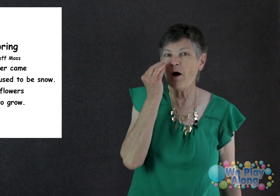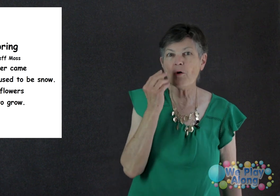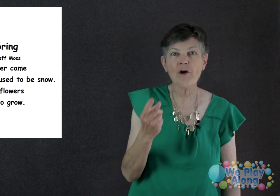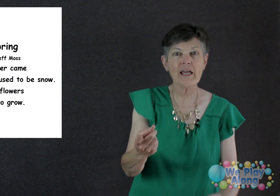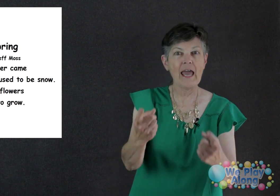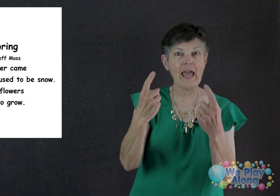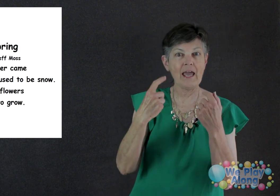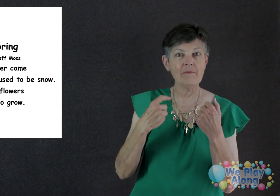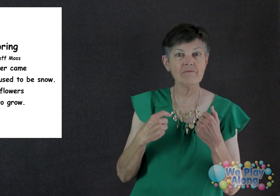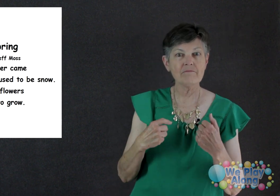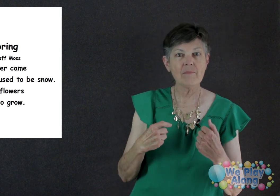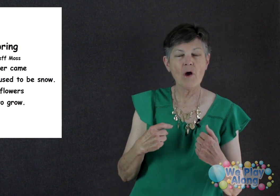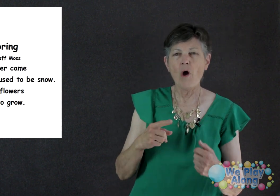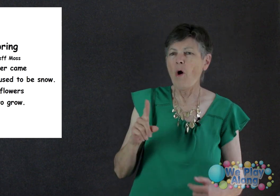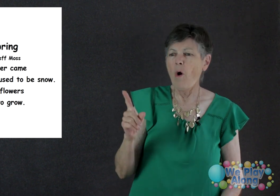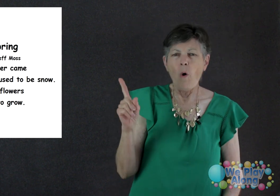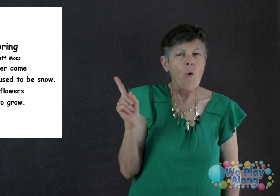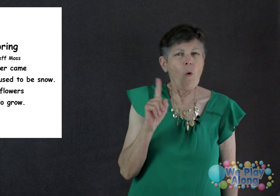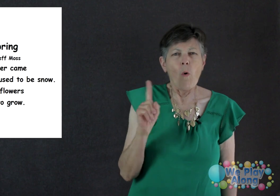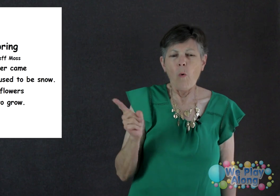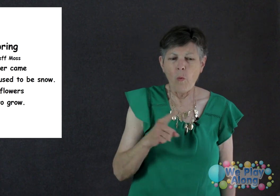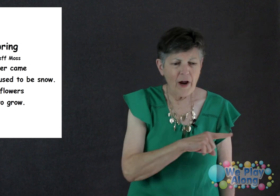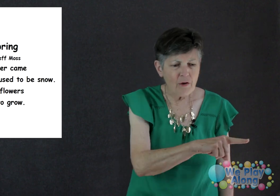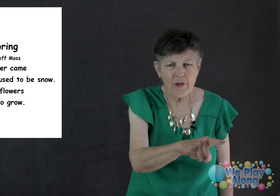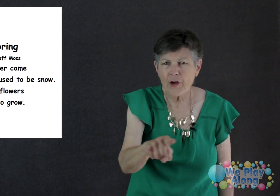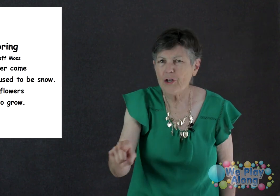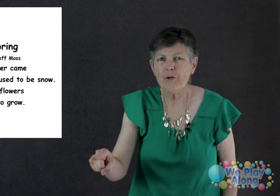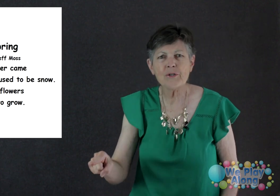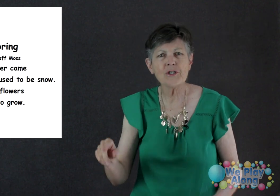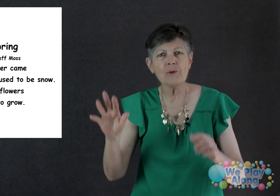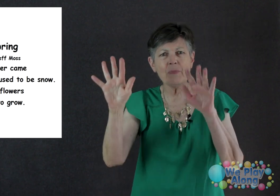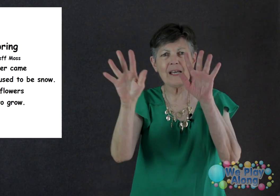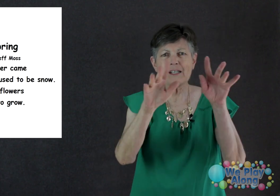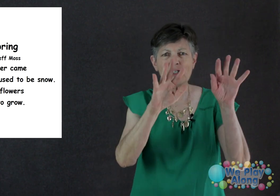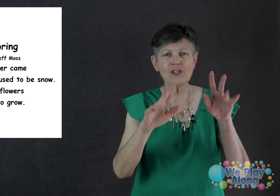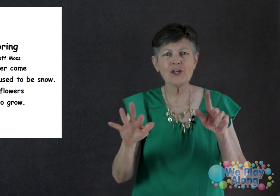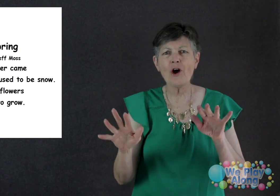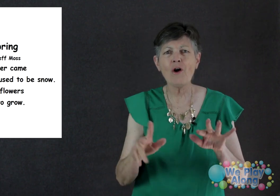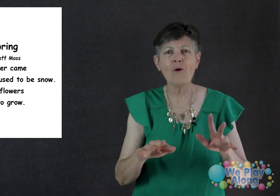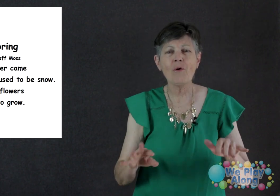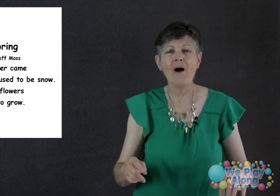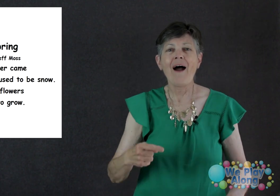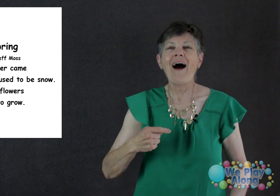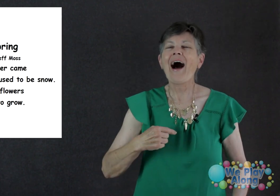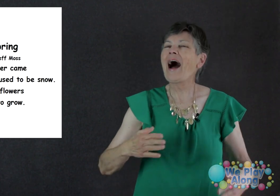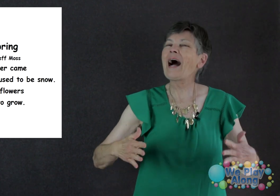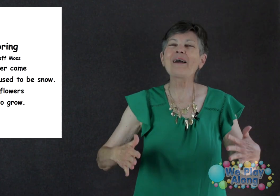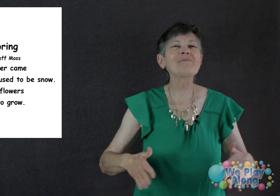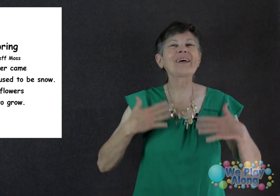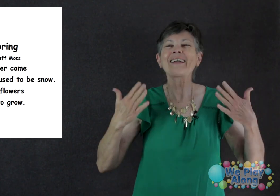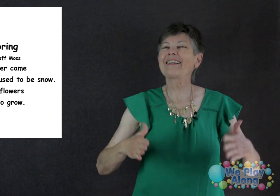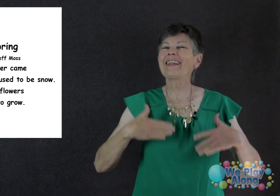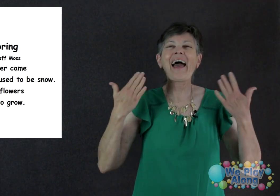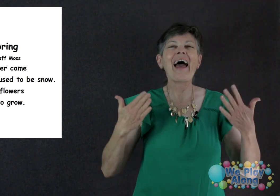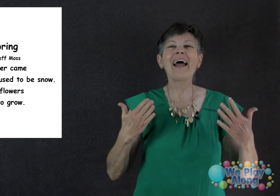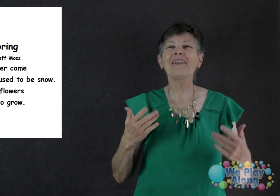flower came where there used to be snow. I'm glad